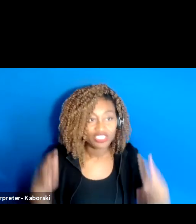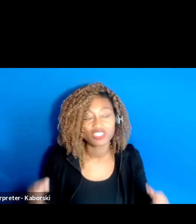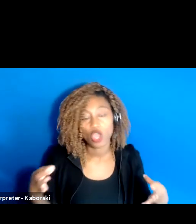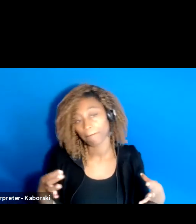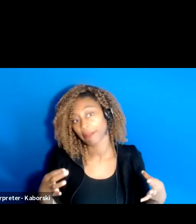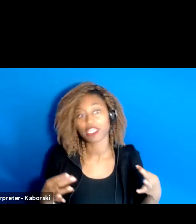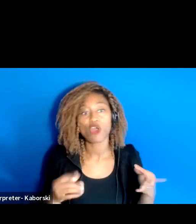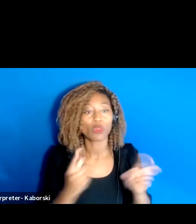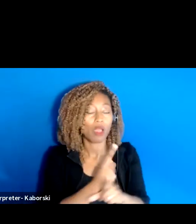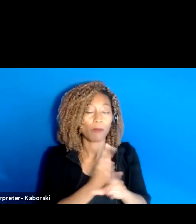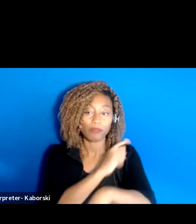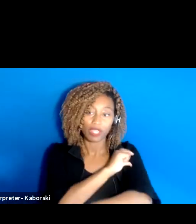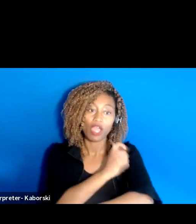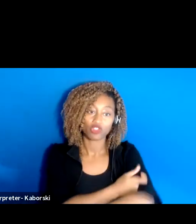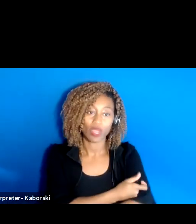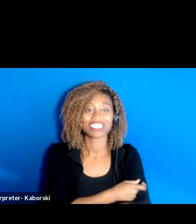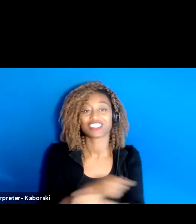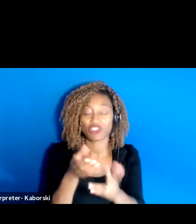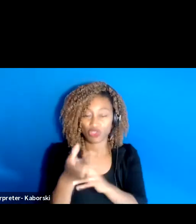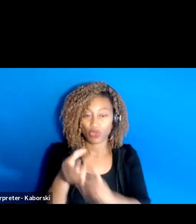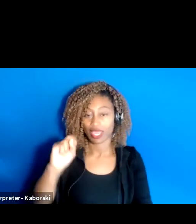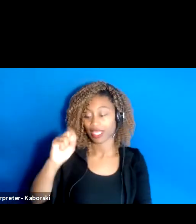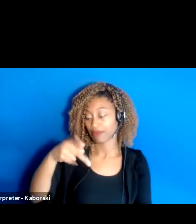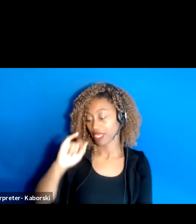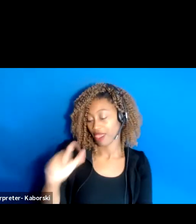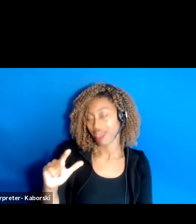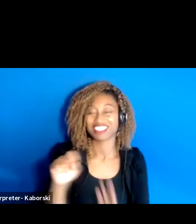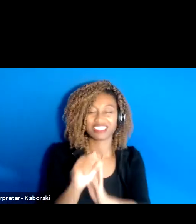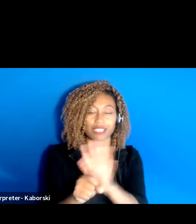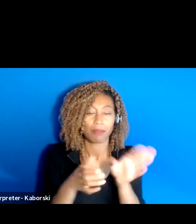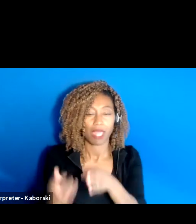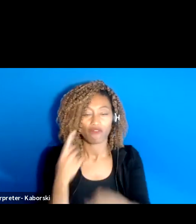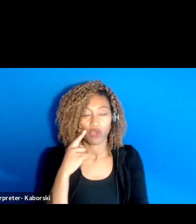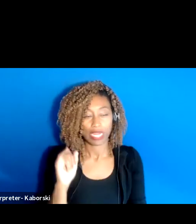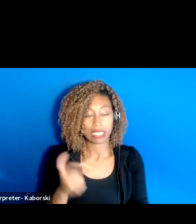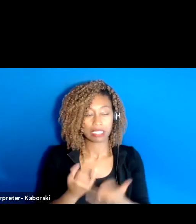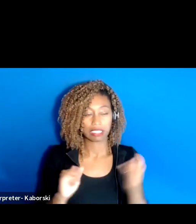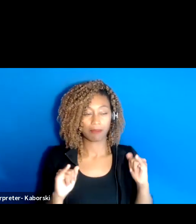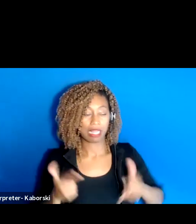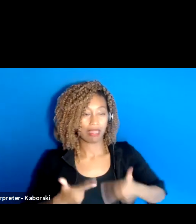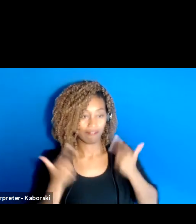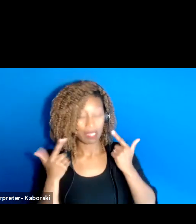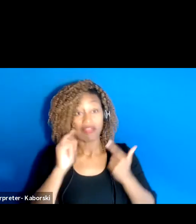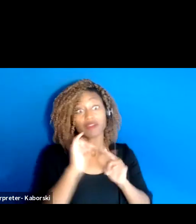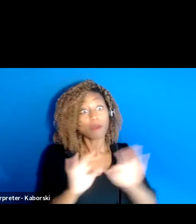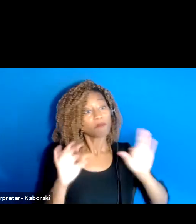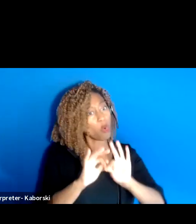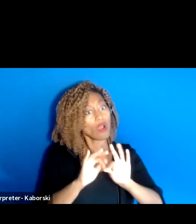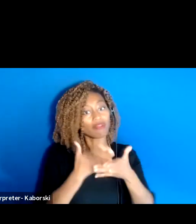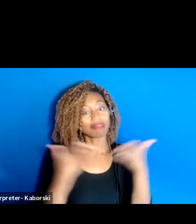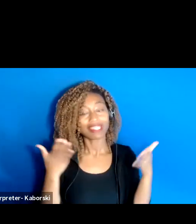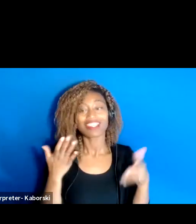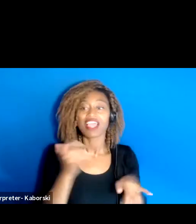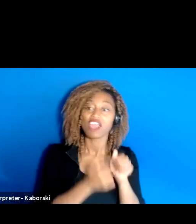is appropriate, and it has to be authorized in this bill. So that is a very important thing. Everyone just went